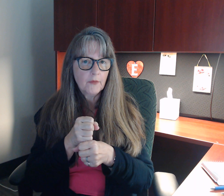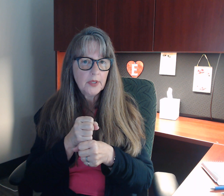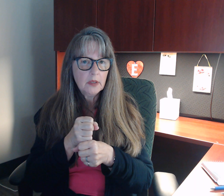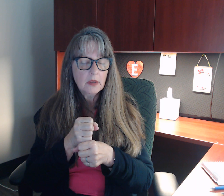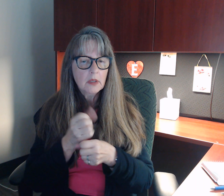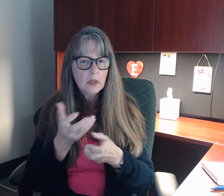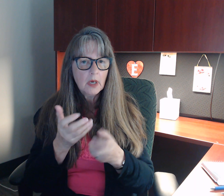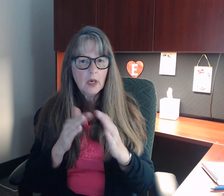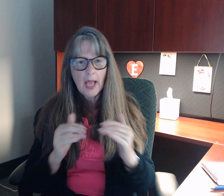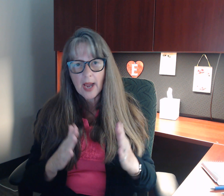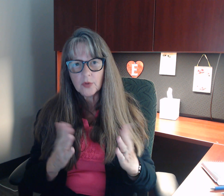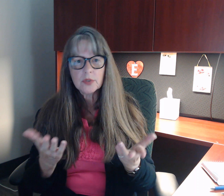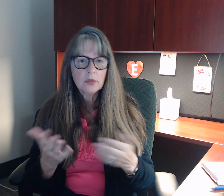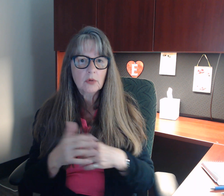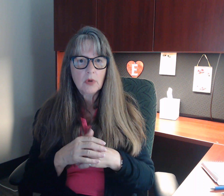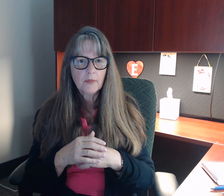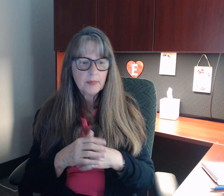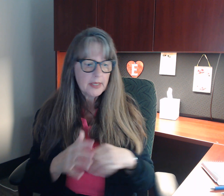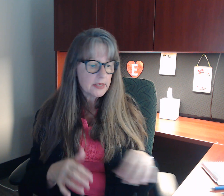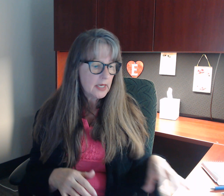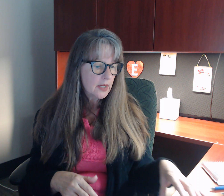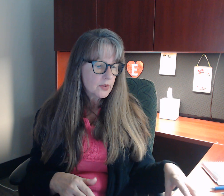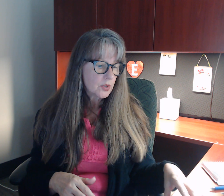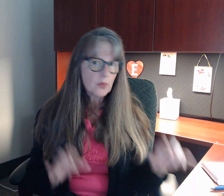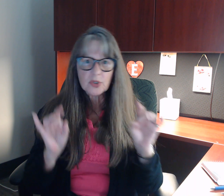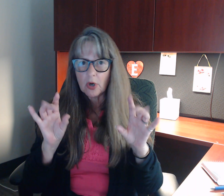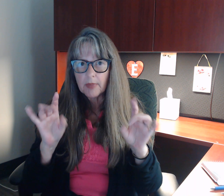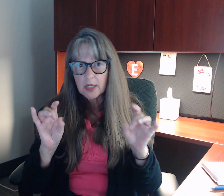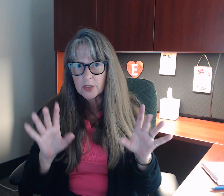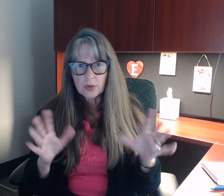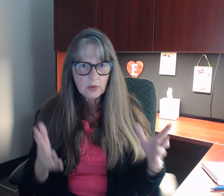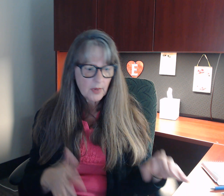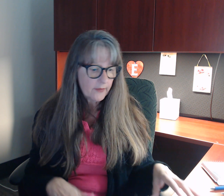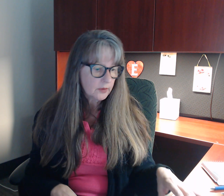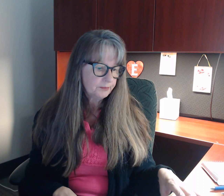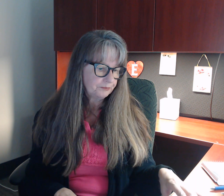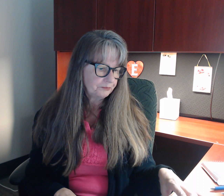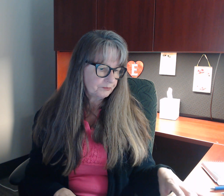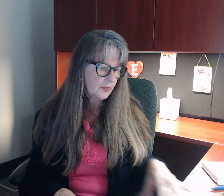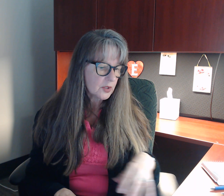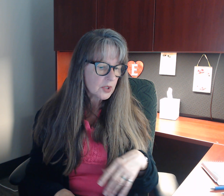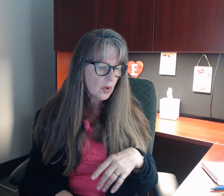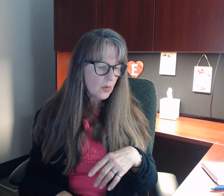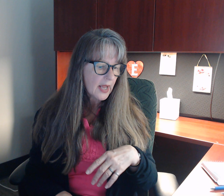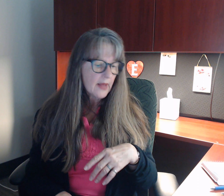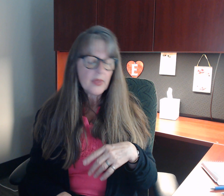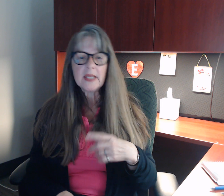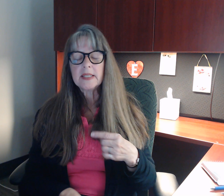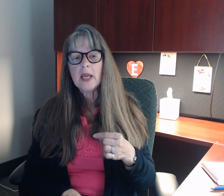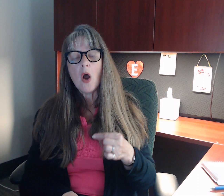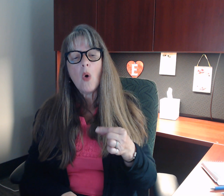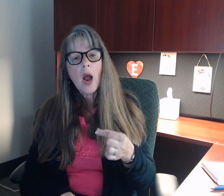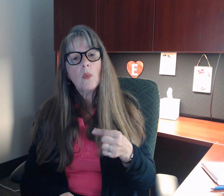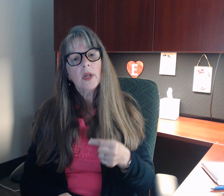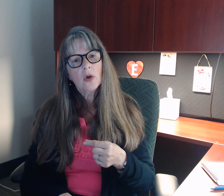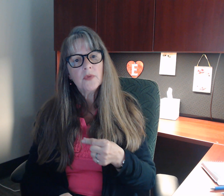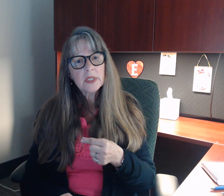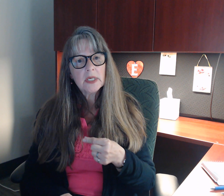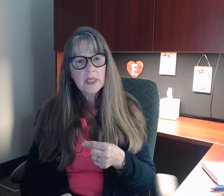coffee house, coffee place. So a Starbucks or whatever. So they could say, oh, I want to go visit a deaf